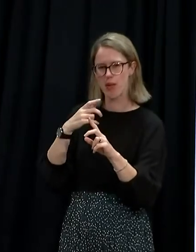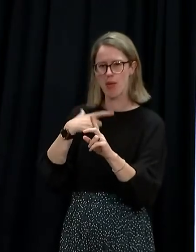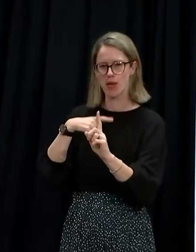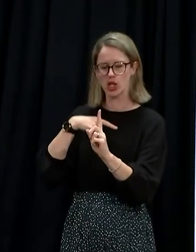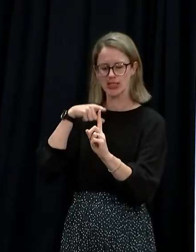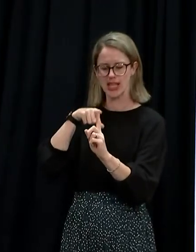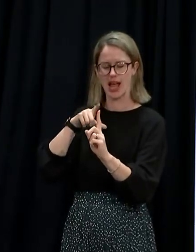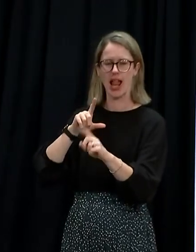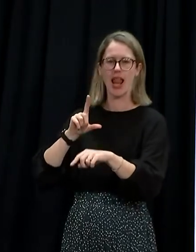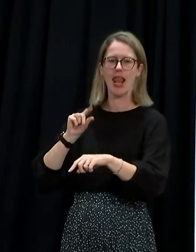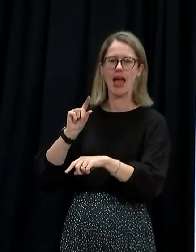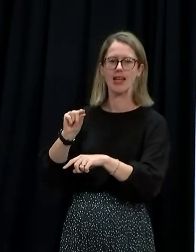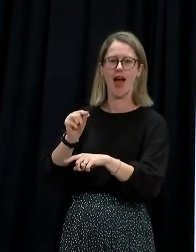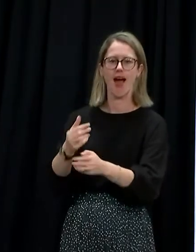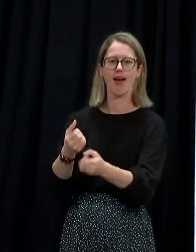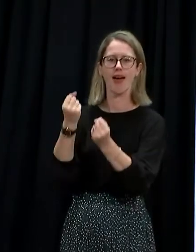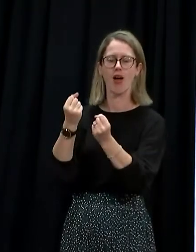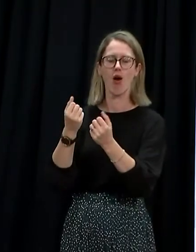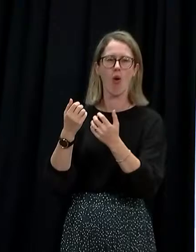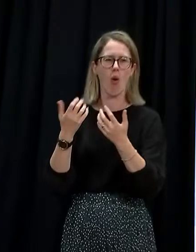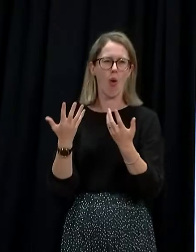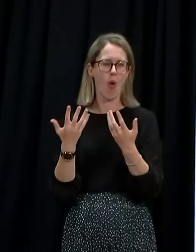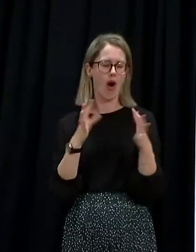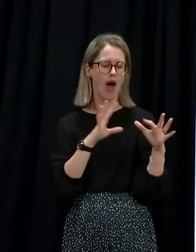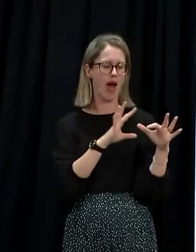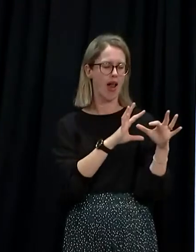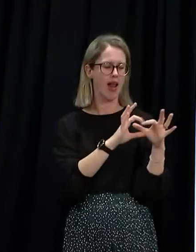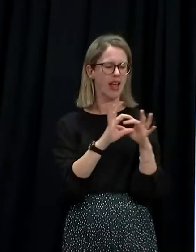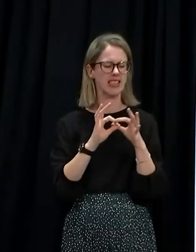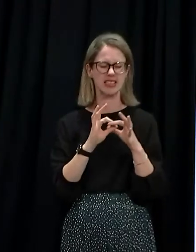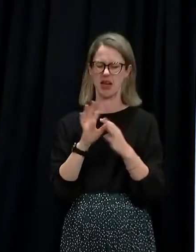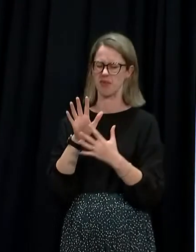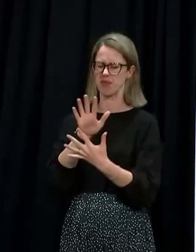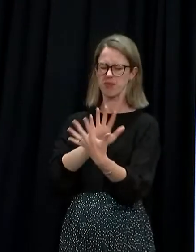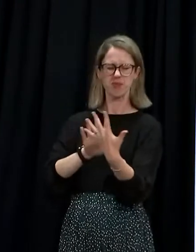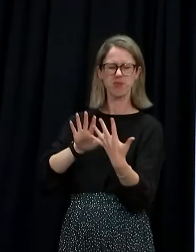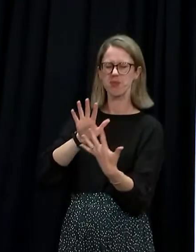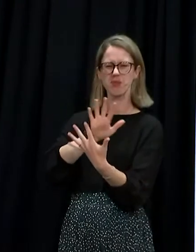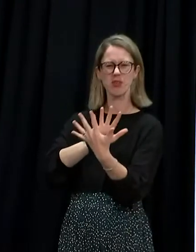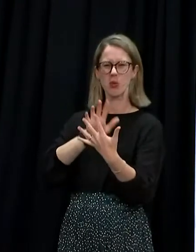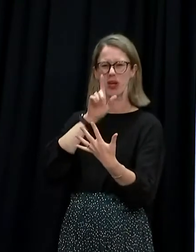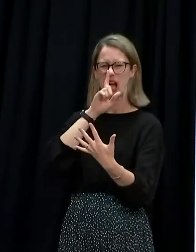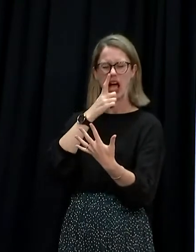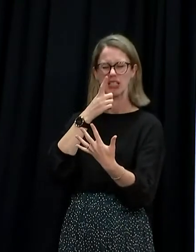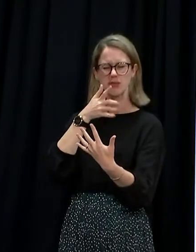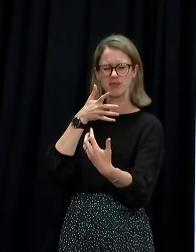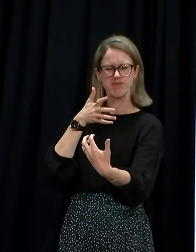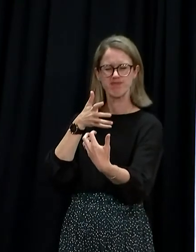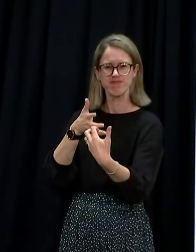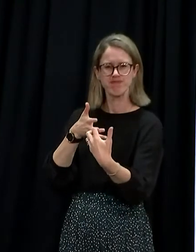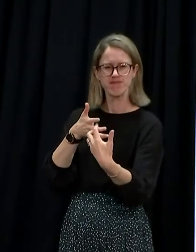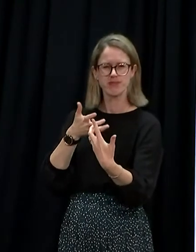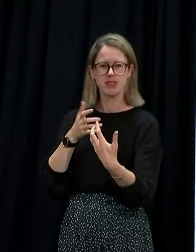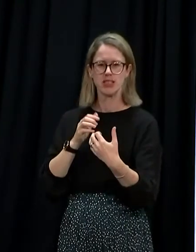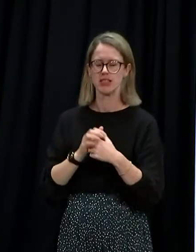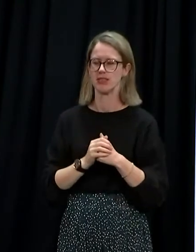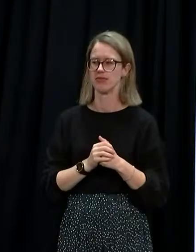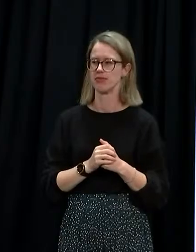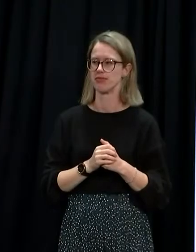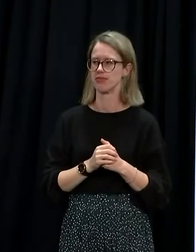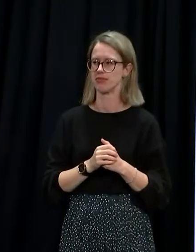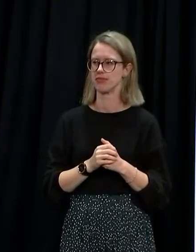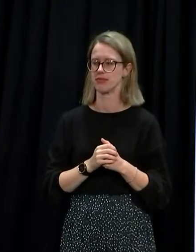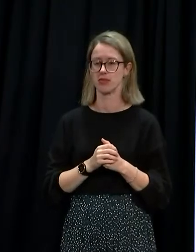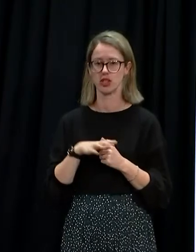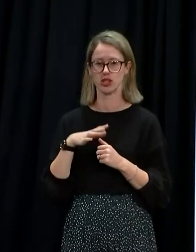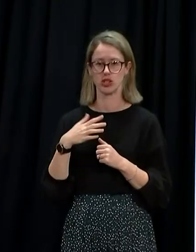on. The number of possible links to the case are a bit more difficult for us to immediately identify. And